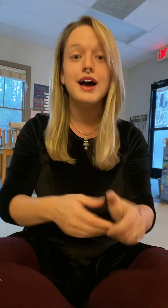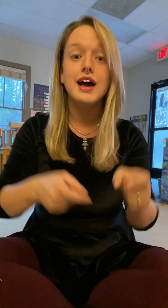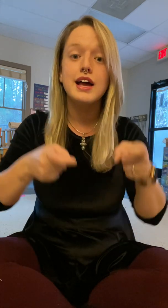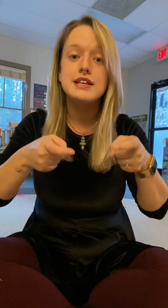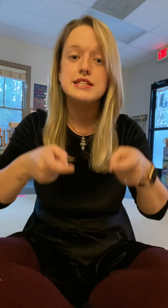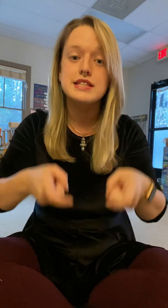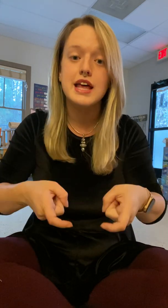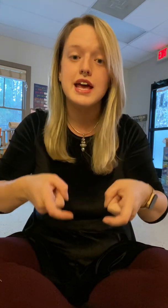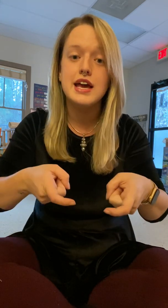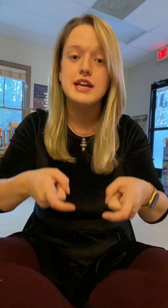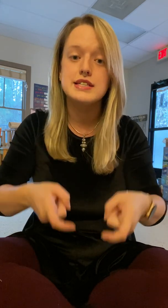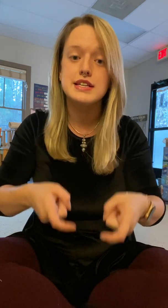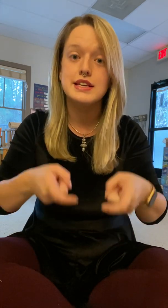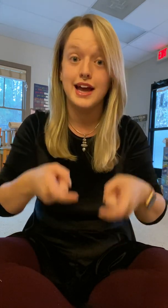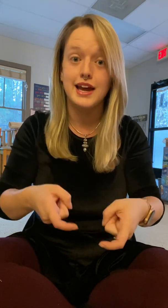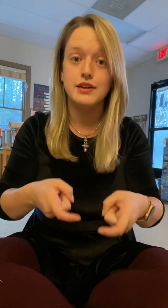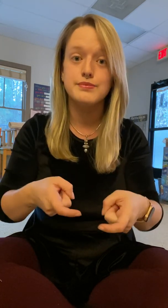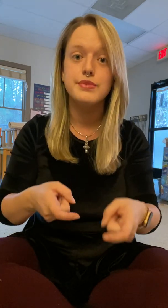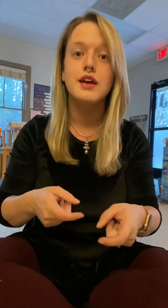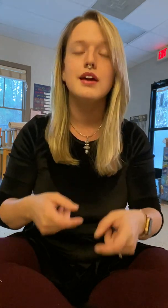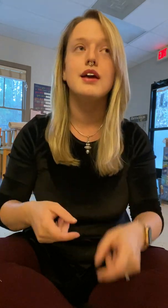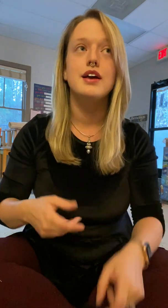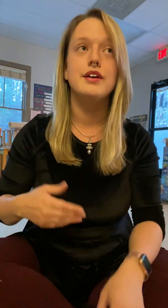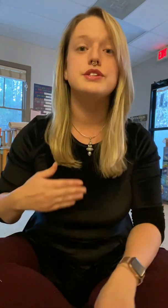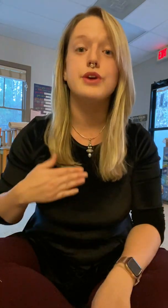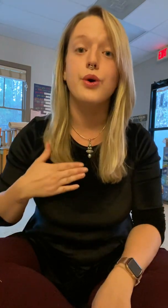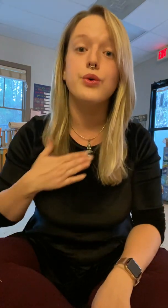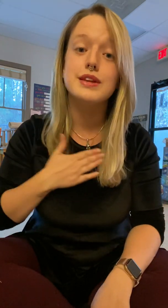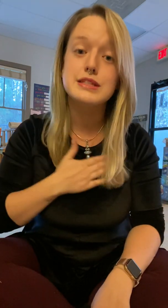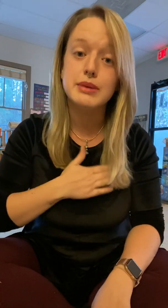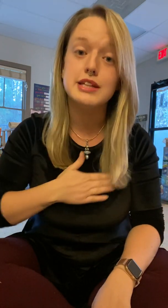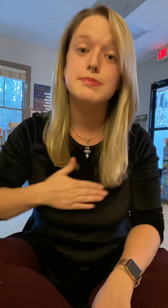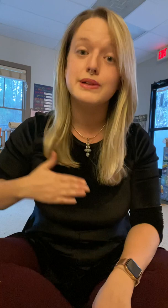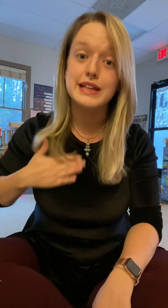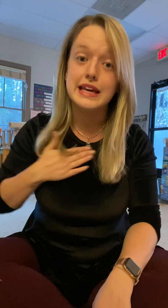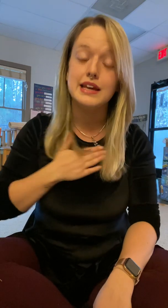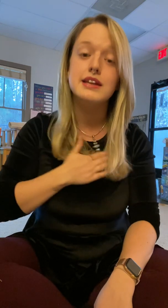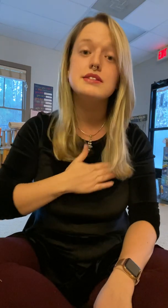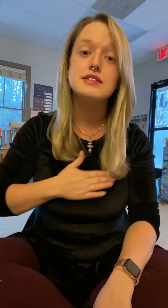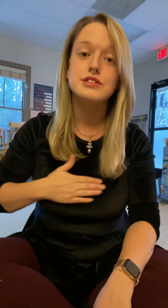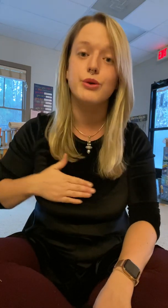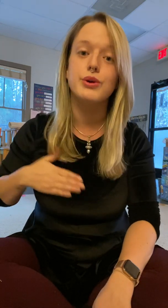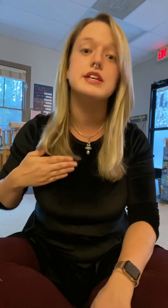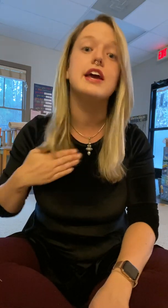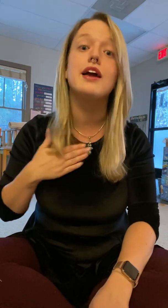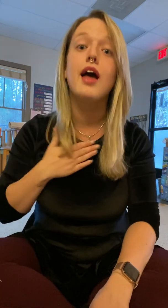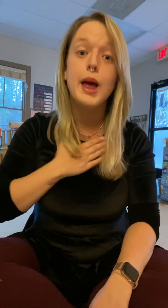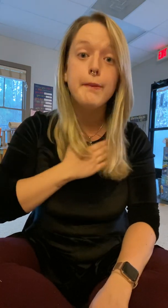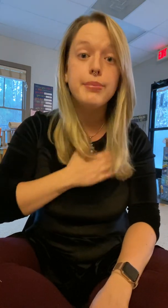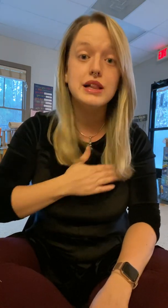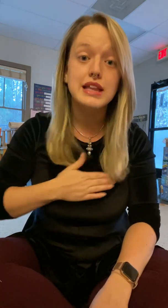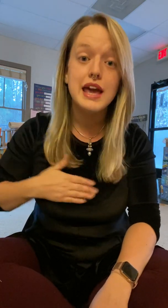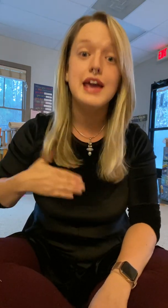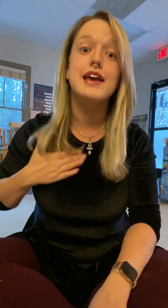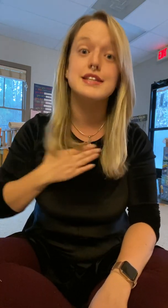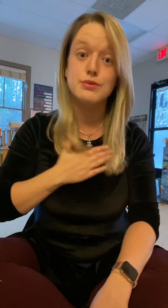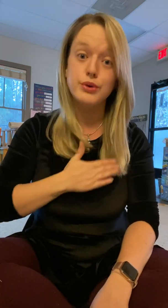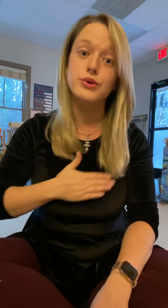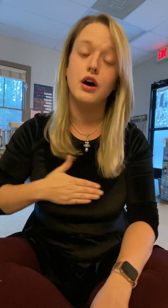my sleigh tonight?" So this means please. So we're saying, Please,